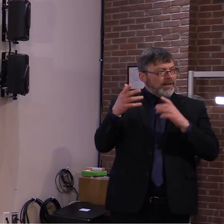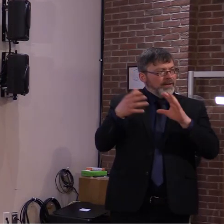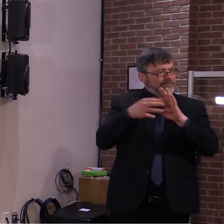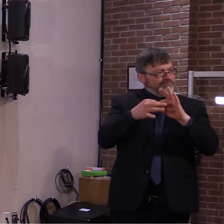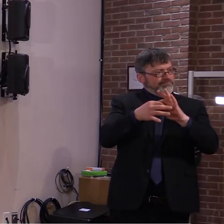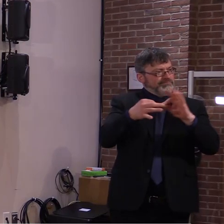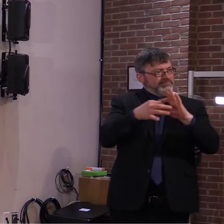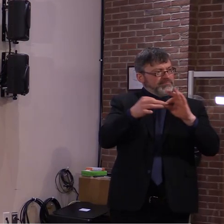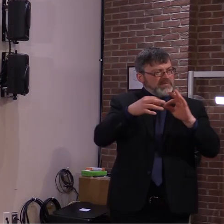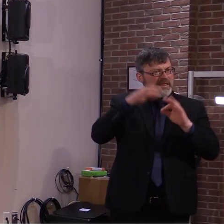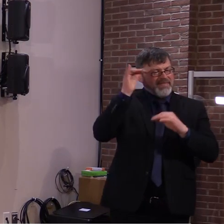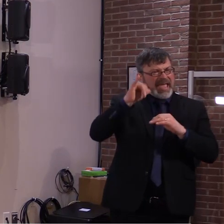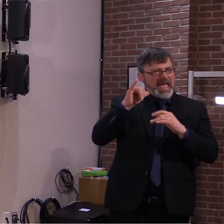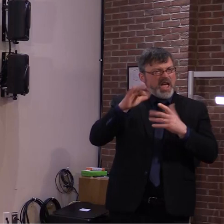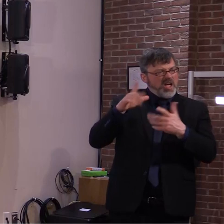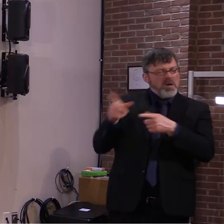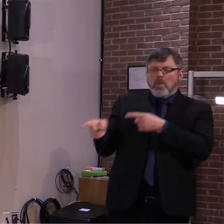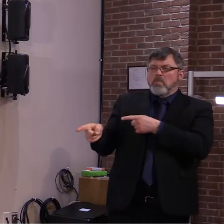the administration's